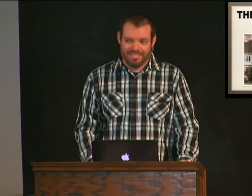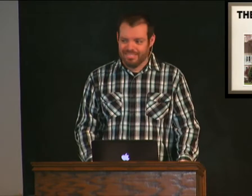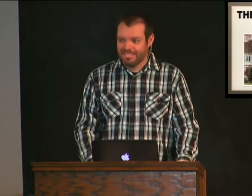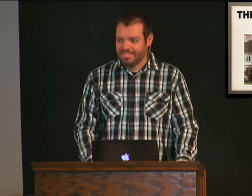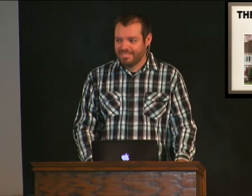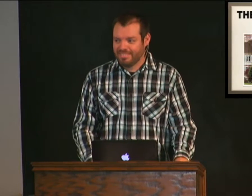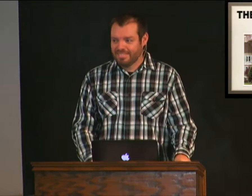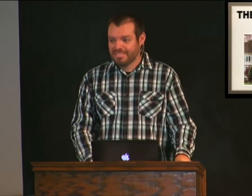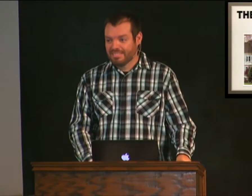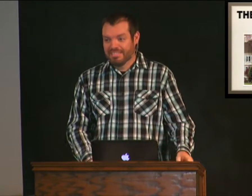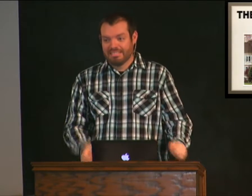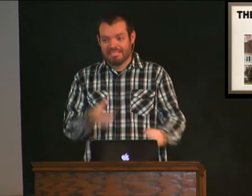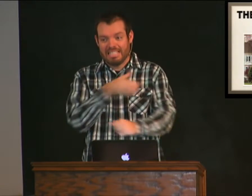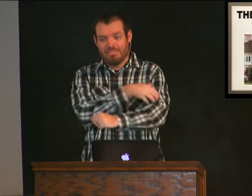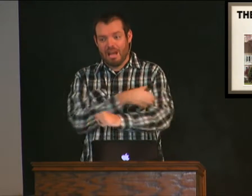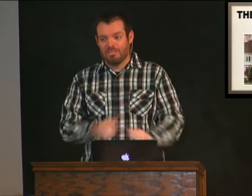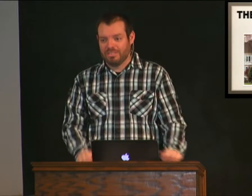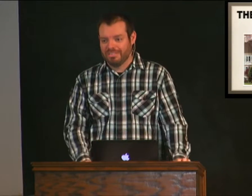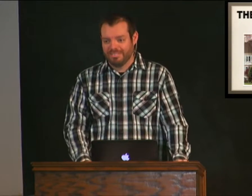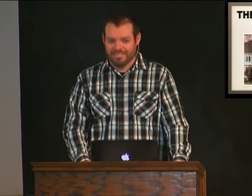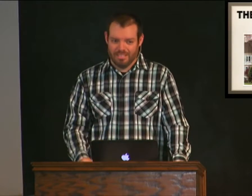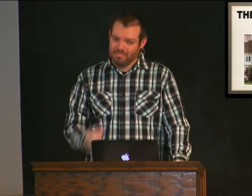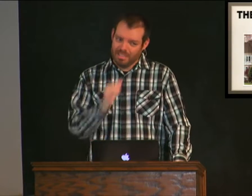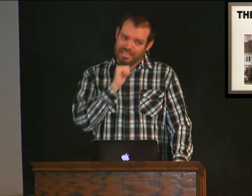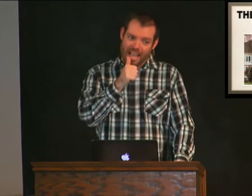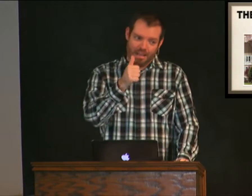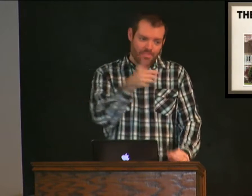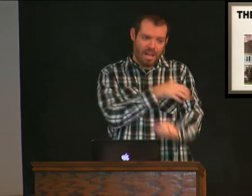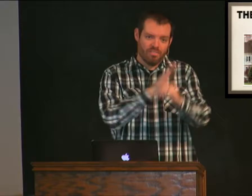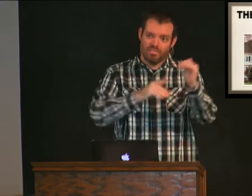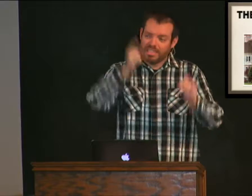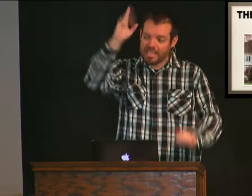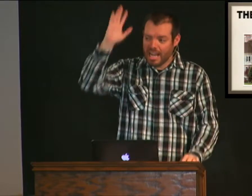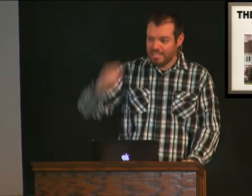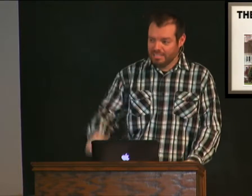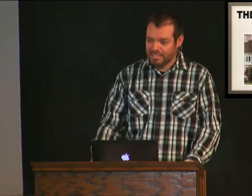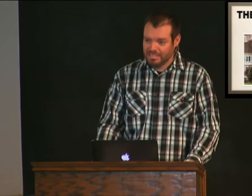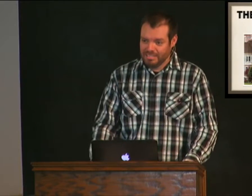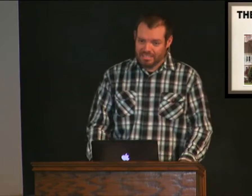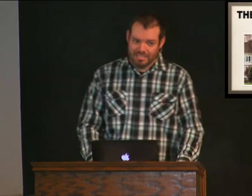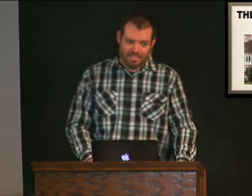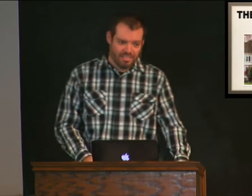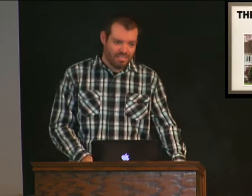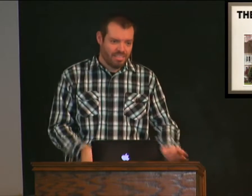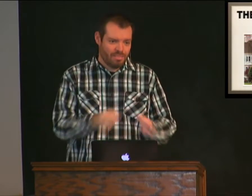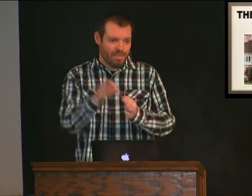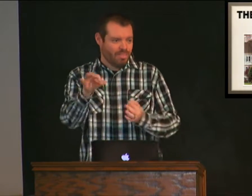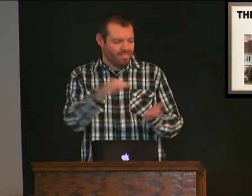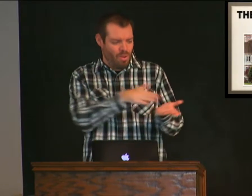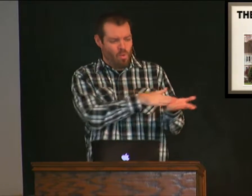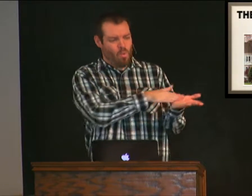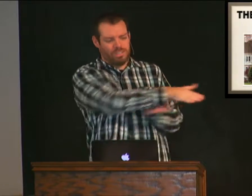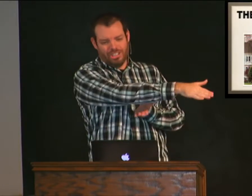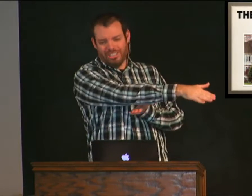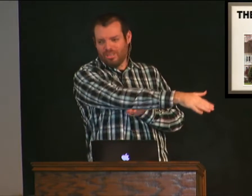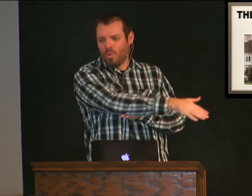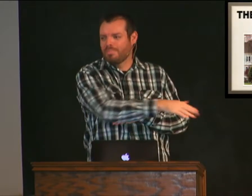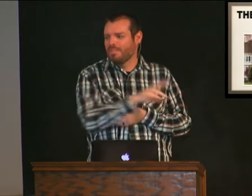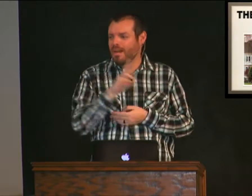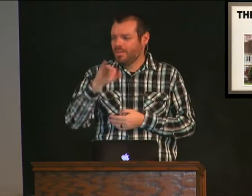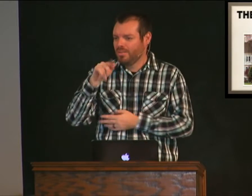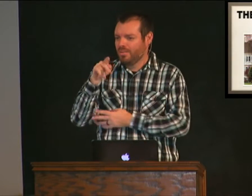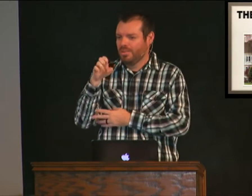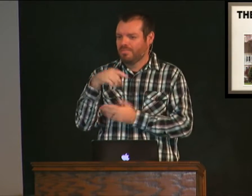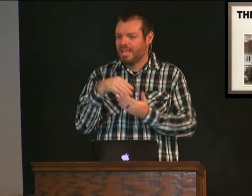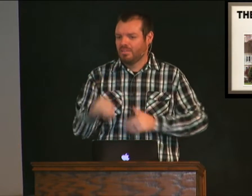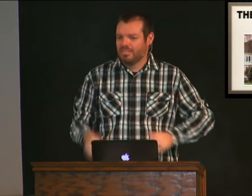yourself. He's powerful, but not powerful than God. The Spirit wipes